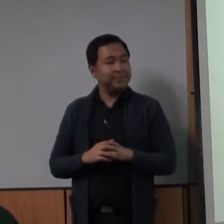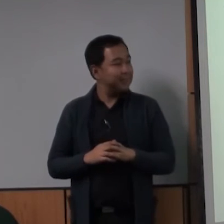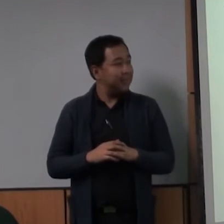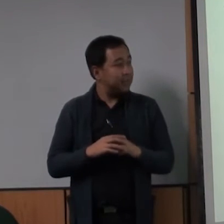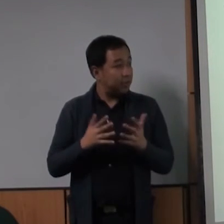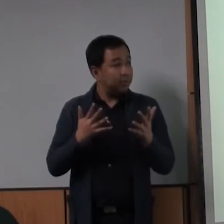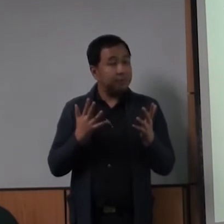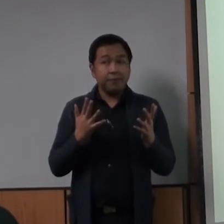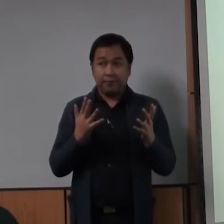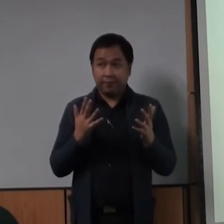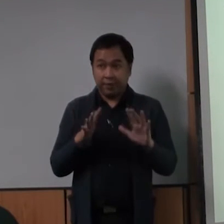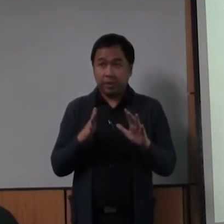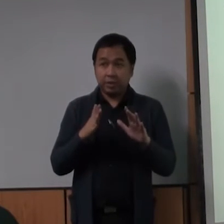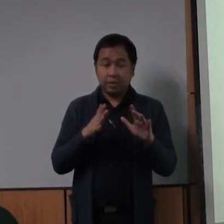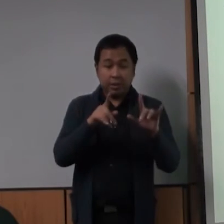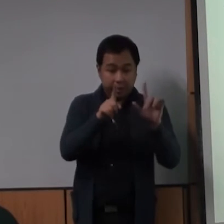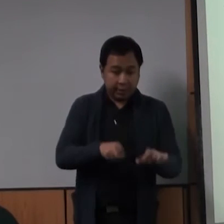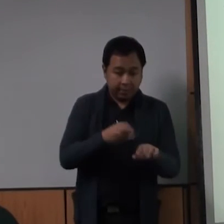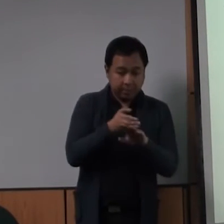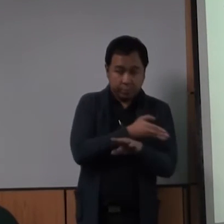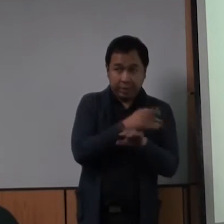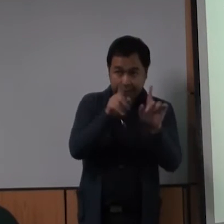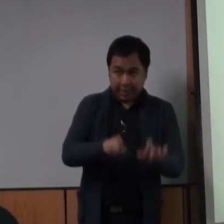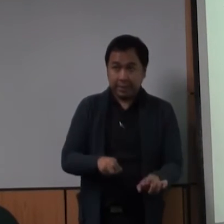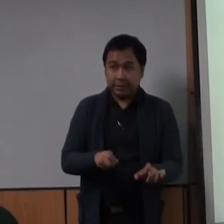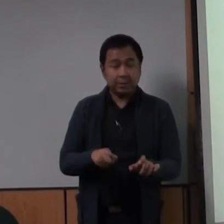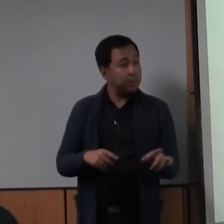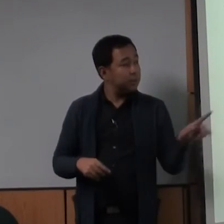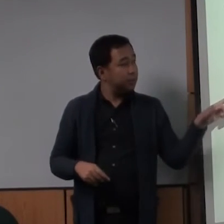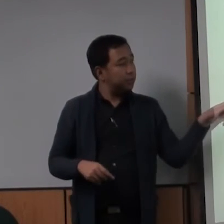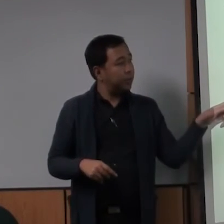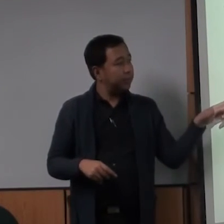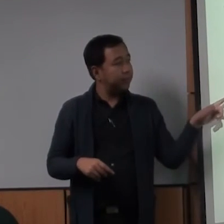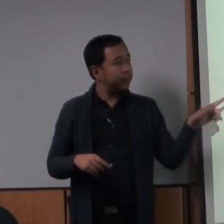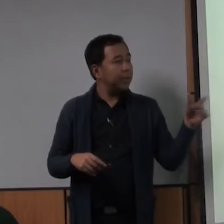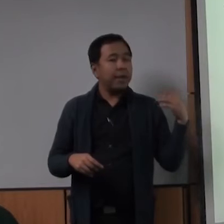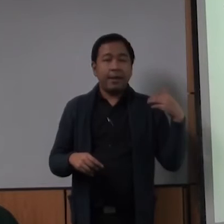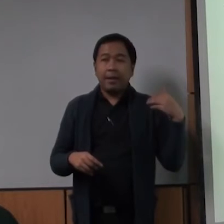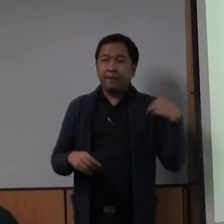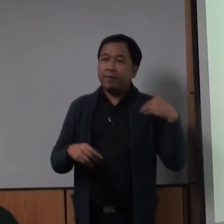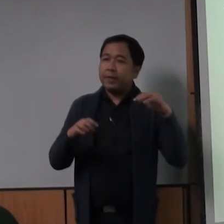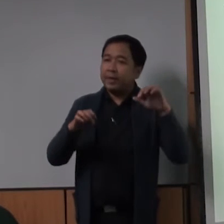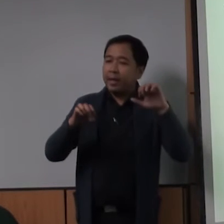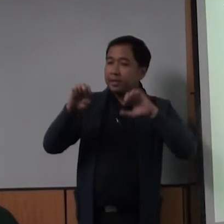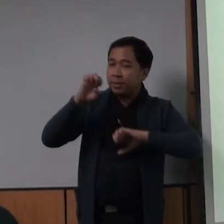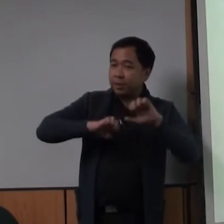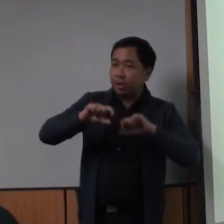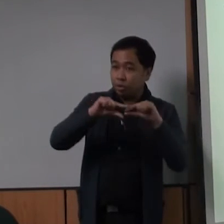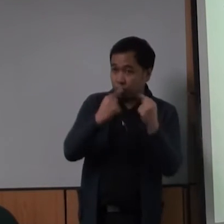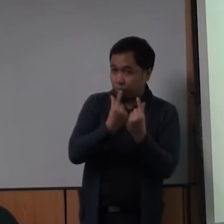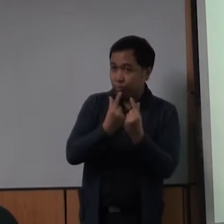after they took the pre-test, okay, the experimental group had the treatment, which is the